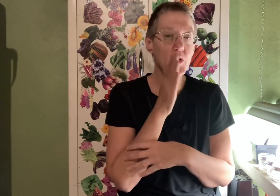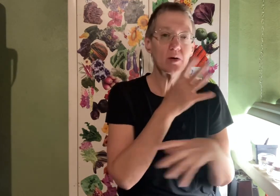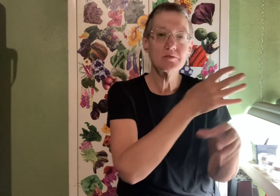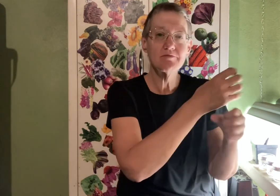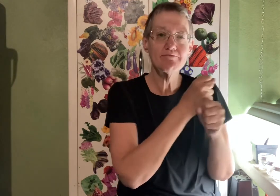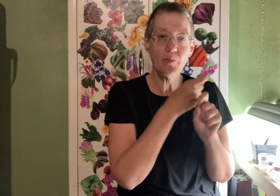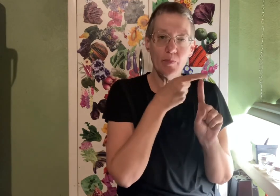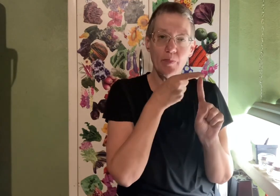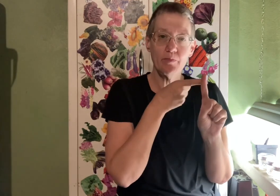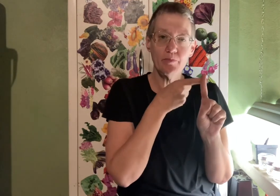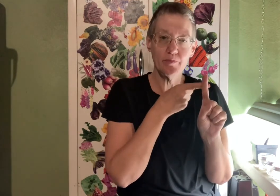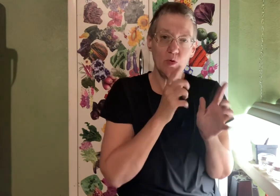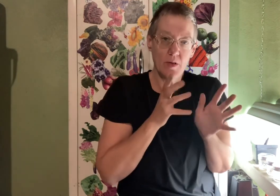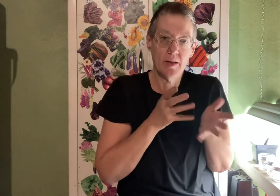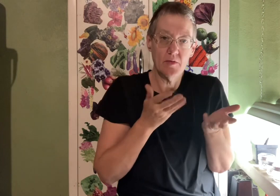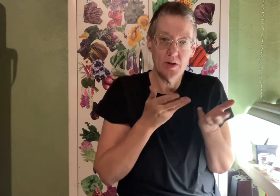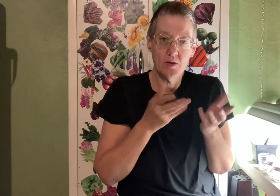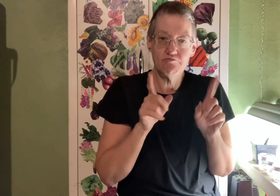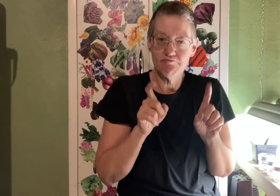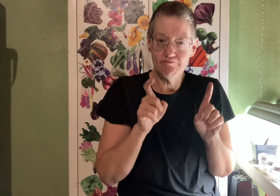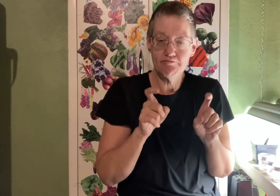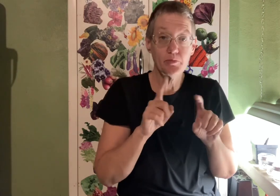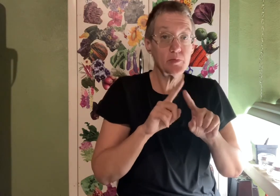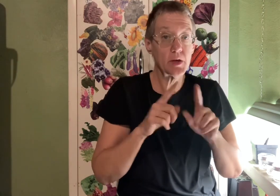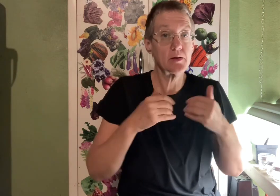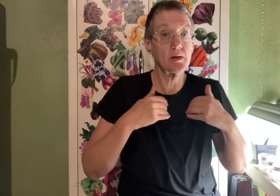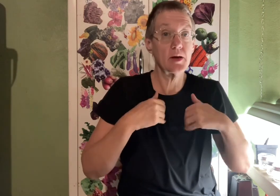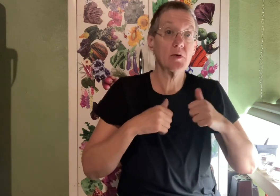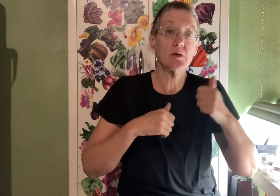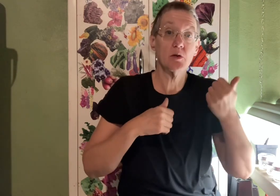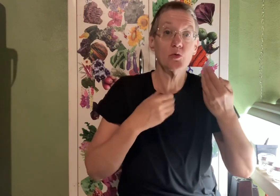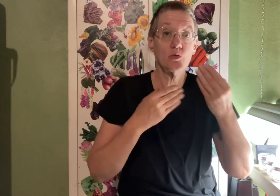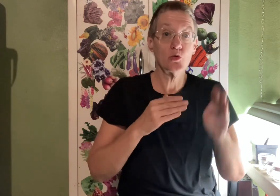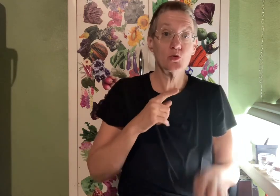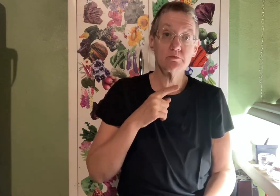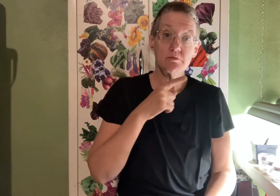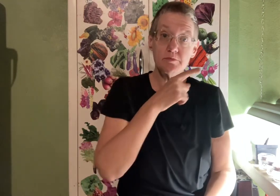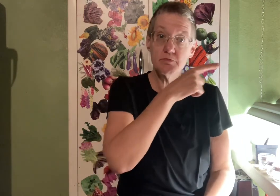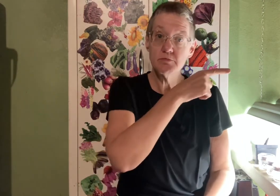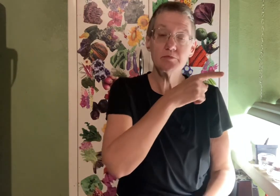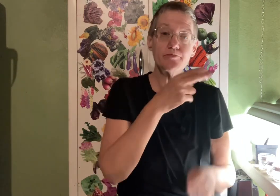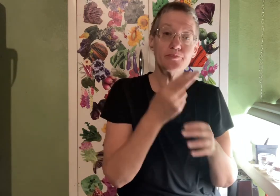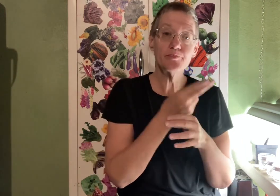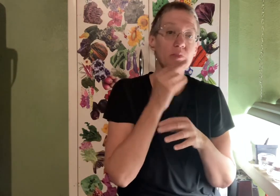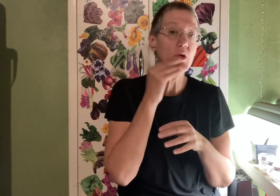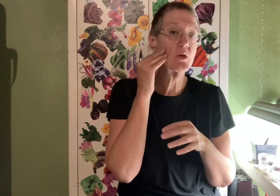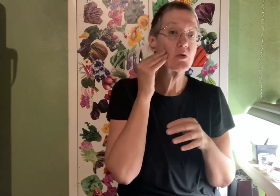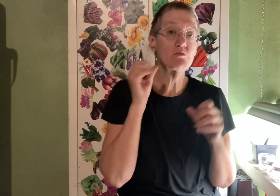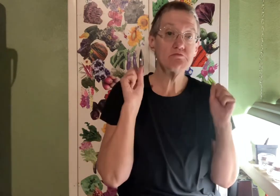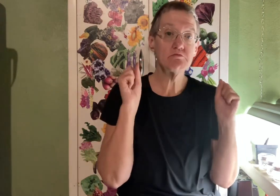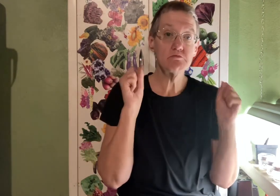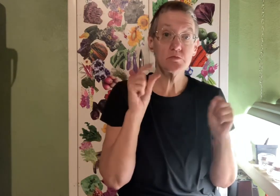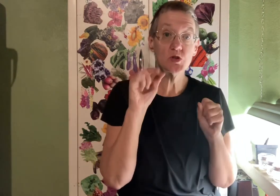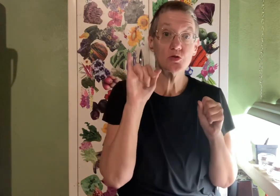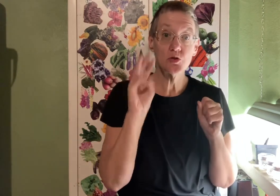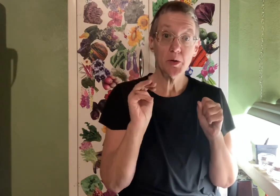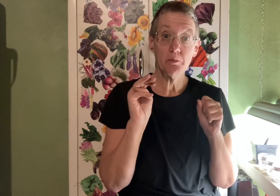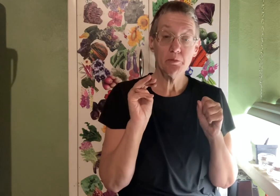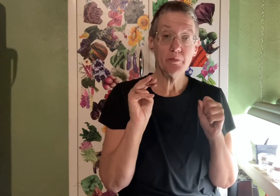too well in here. I'm going to get a thermometer to test the temperature, but I have another room down there at the other end of the basement that we use as